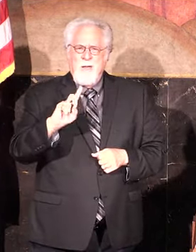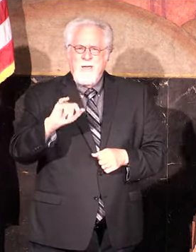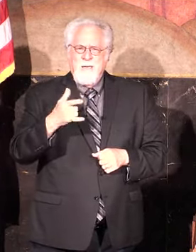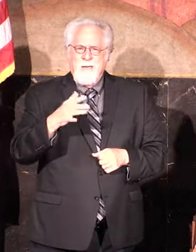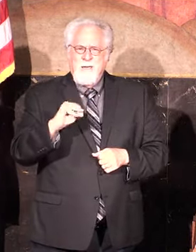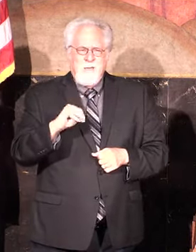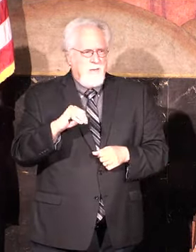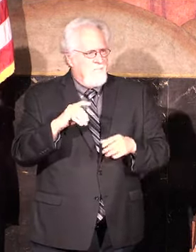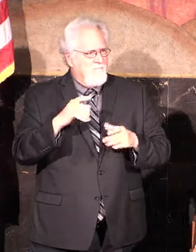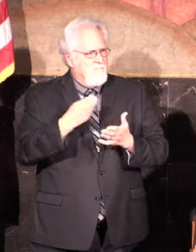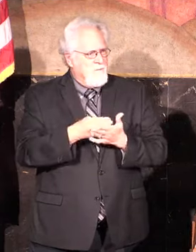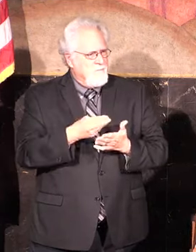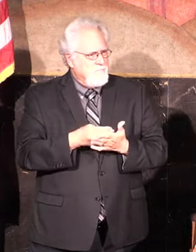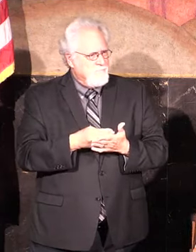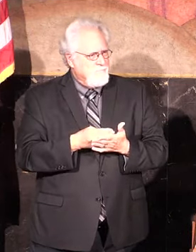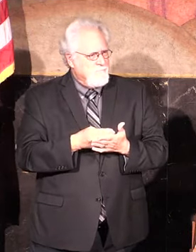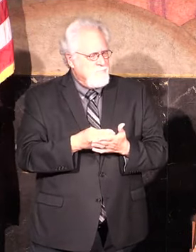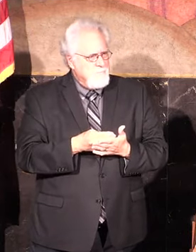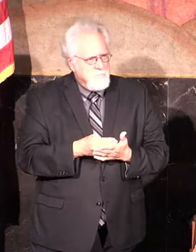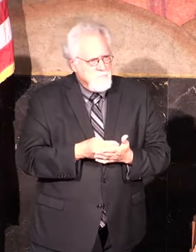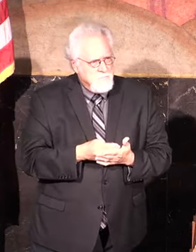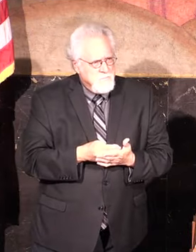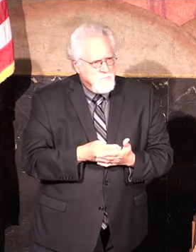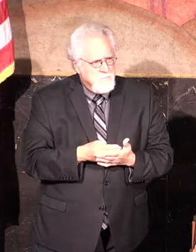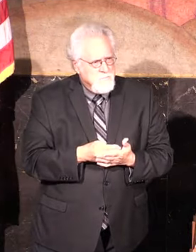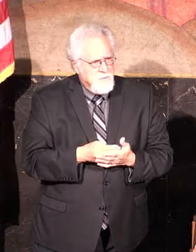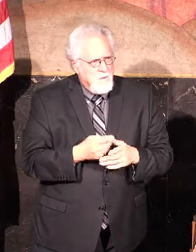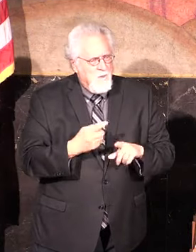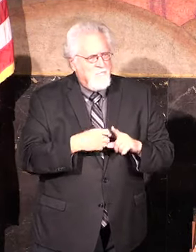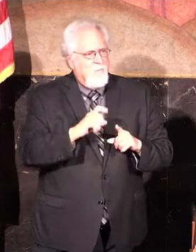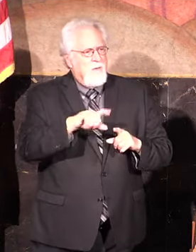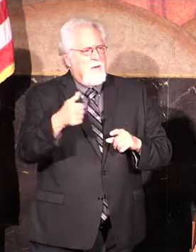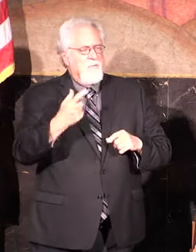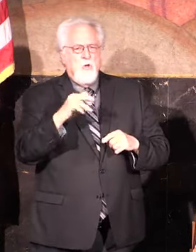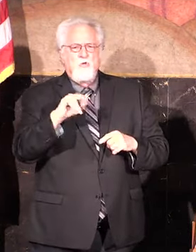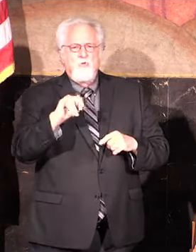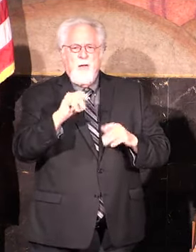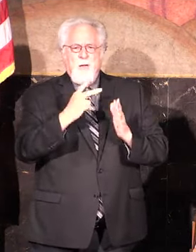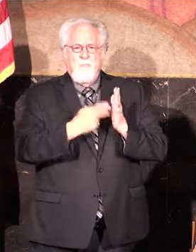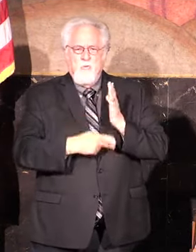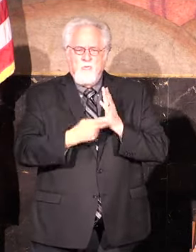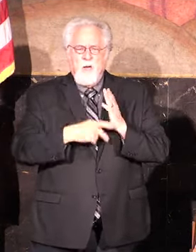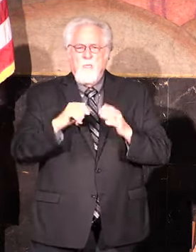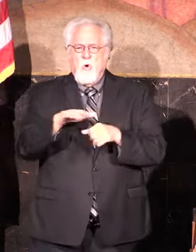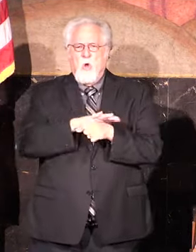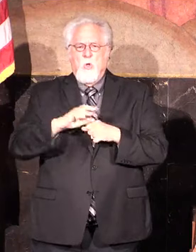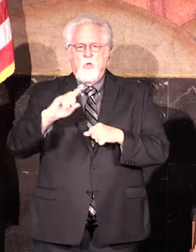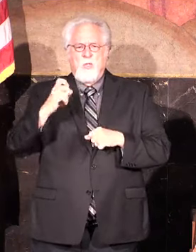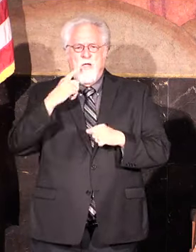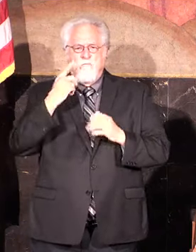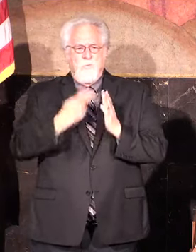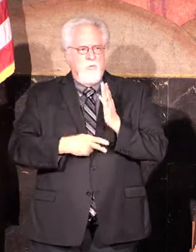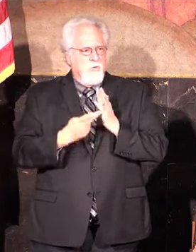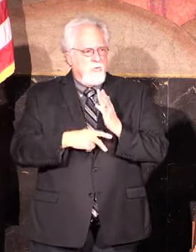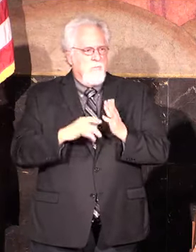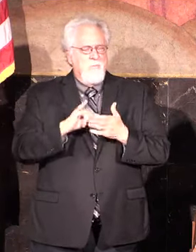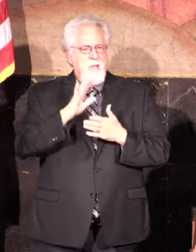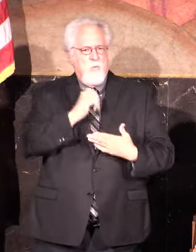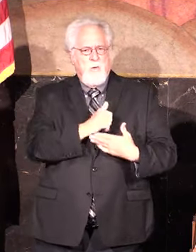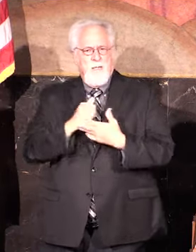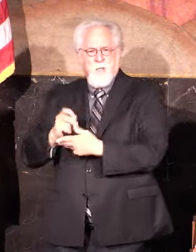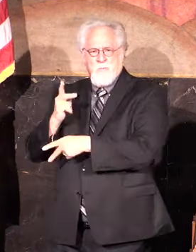anything left over from either the business grant program or the local government program in a time period that could help keep